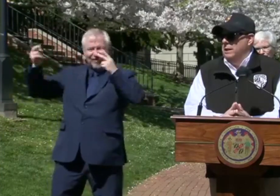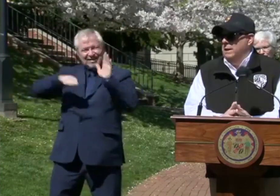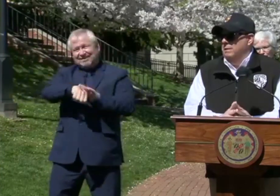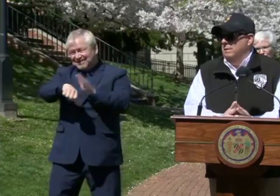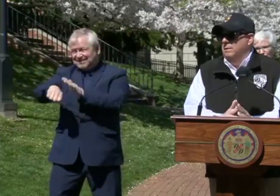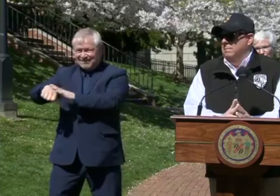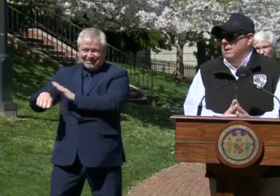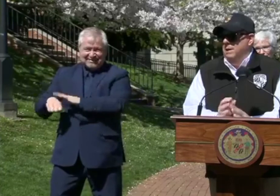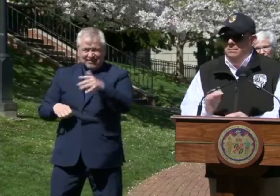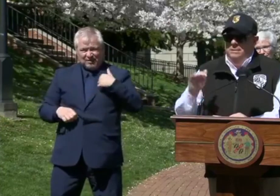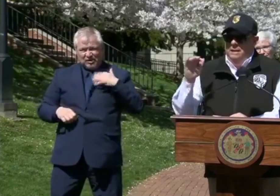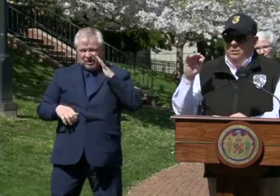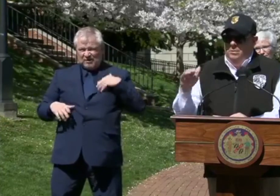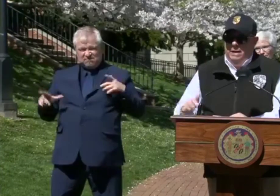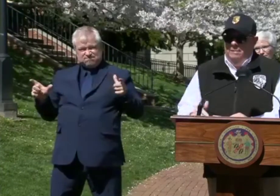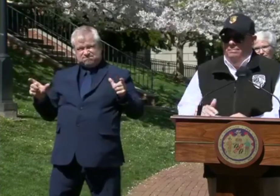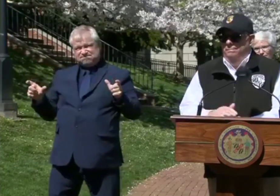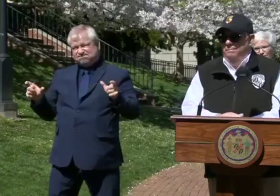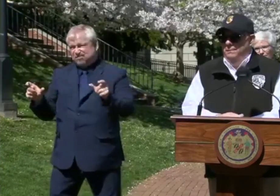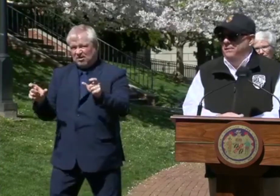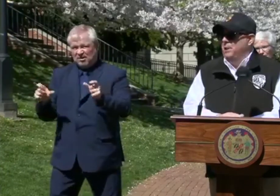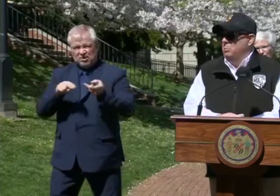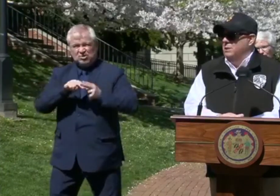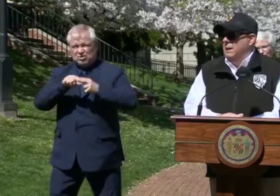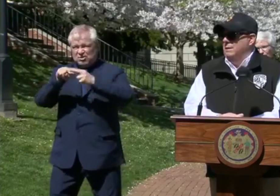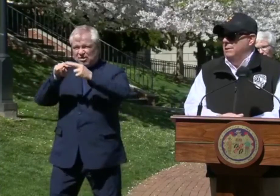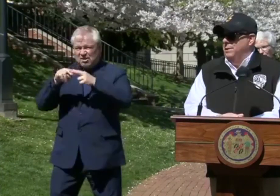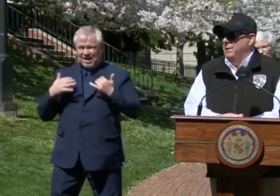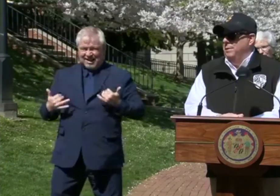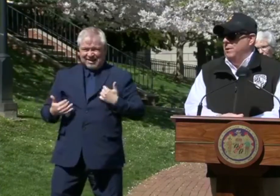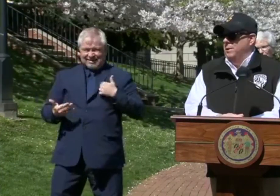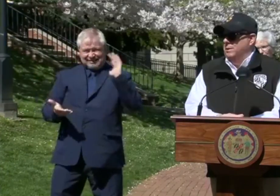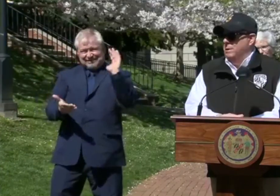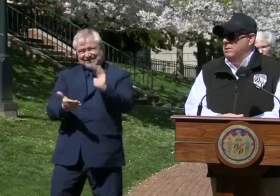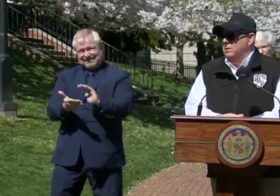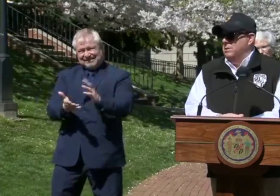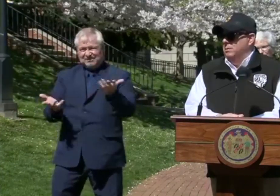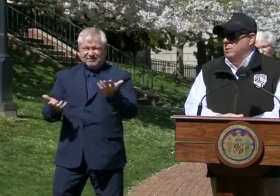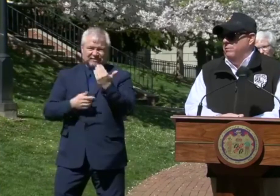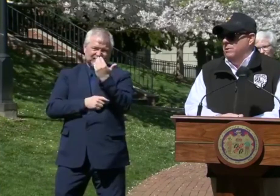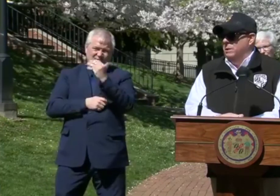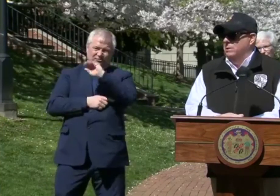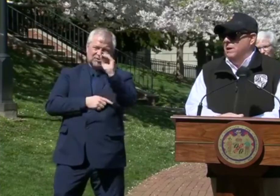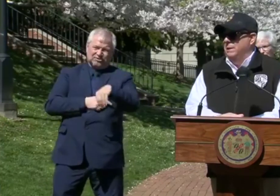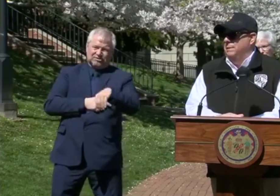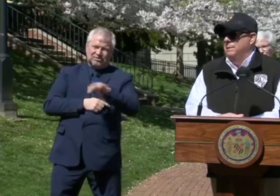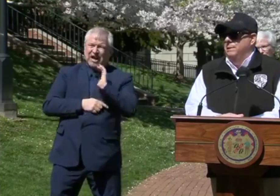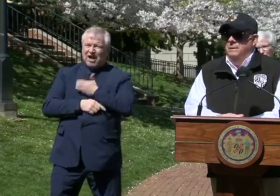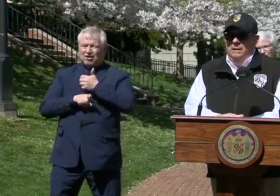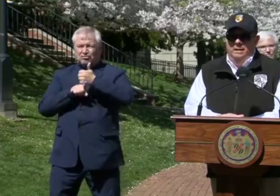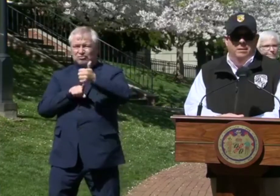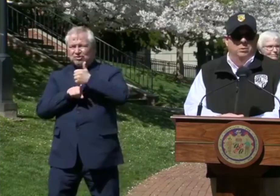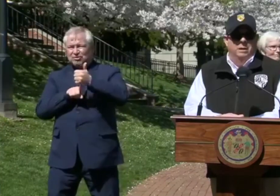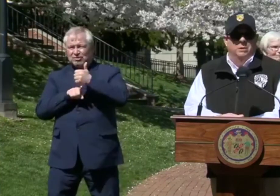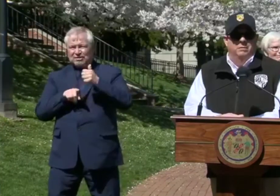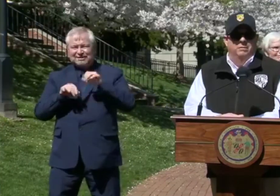shut down, we're down to about 15% on our transit systems, only for essential riders,